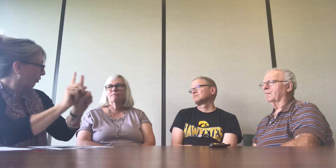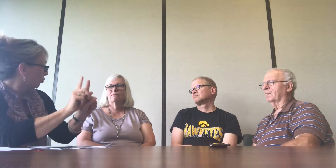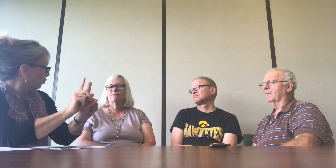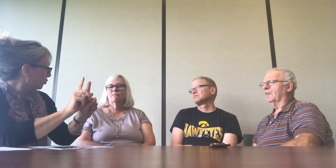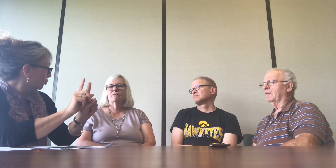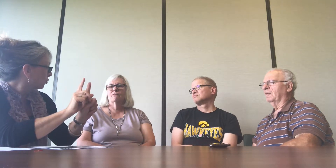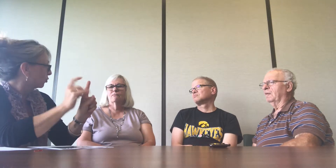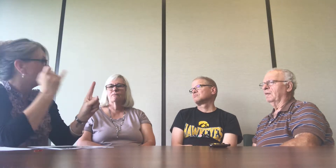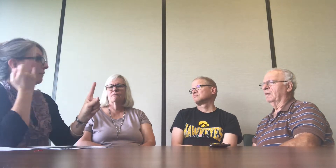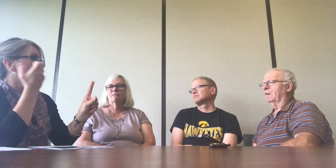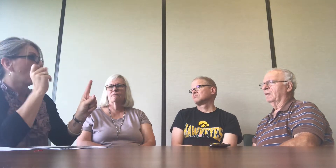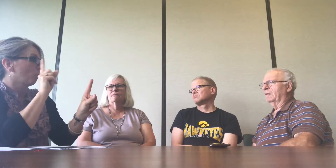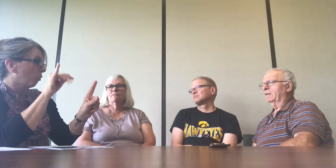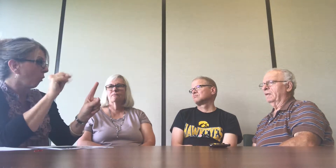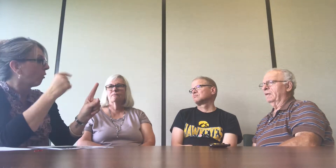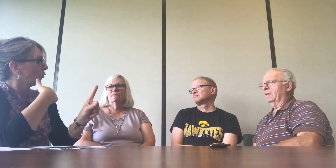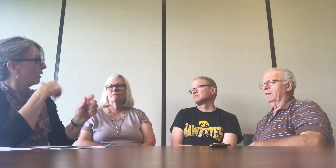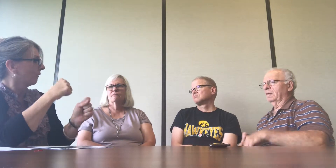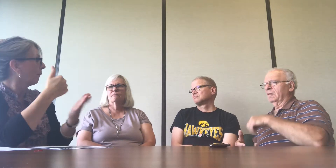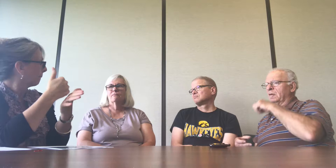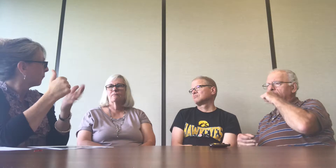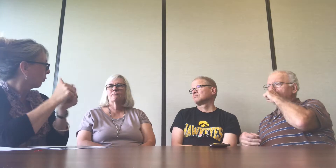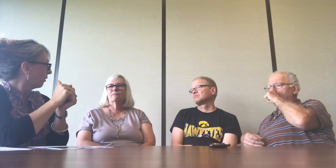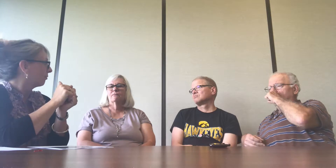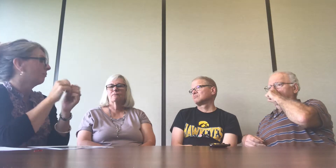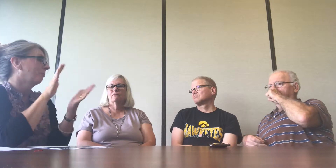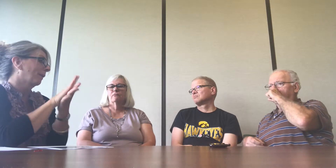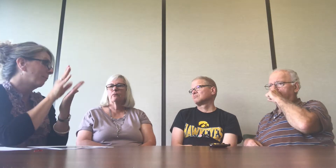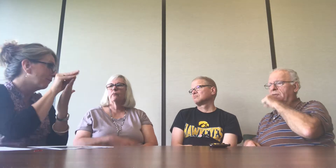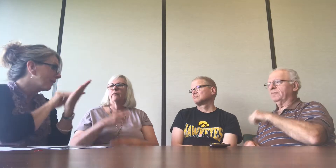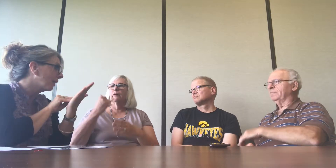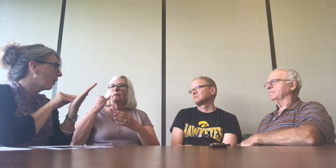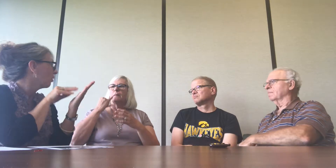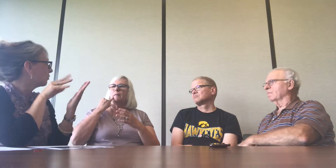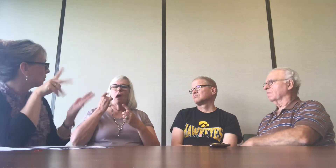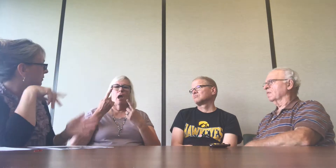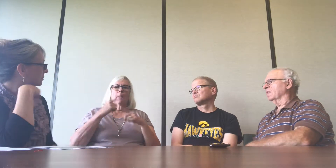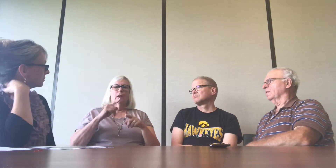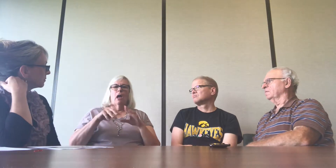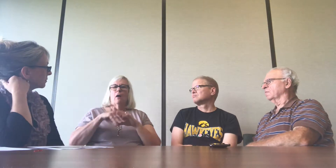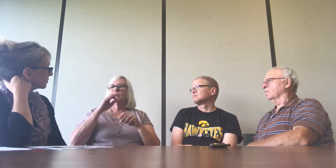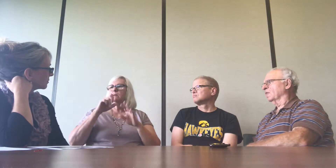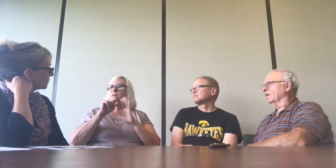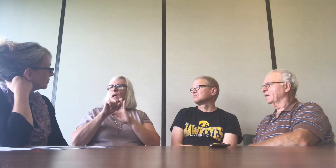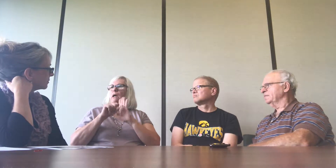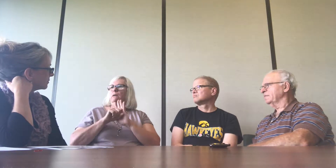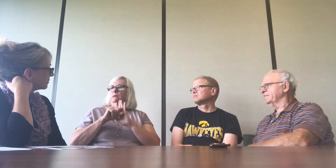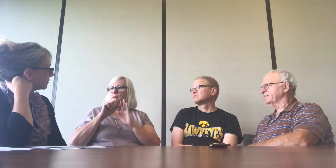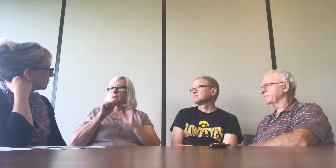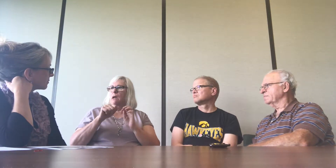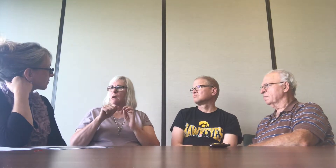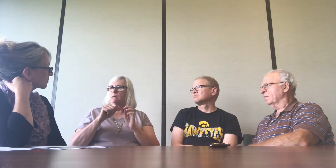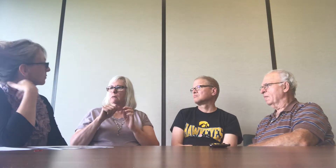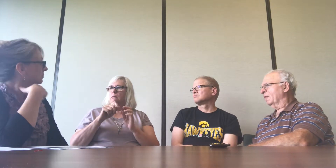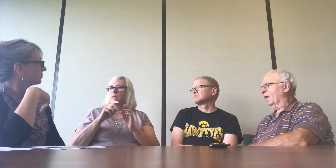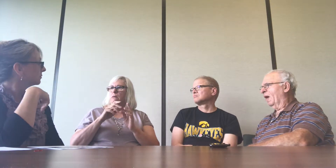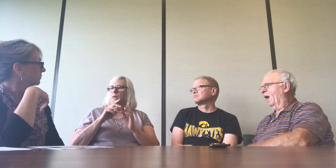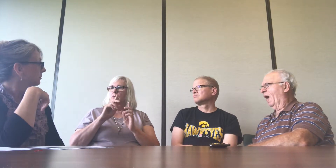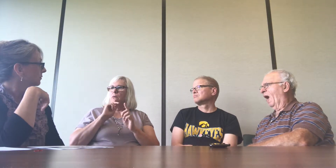to do. We have an advocate who can go with you to report it and help you fill out the paperwork. Surely, if